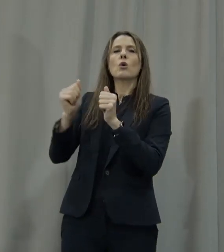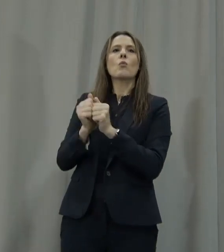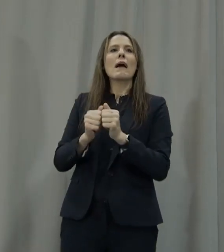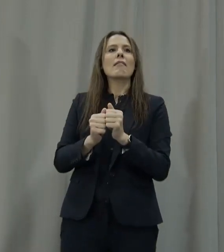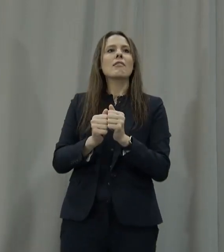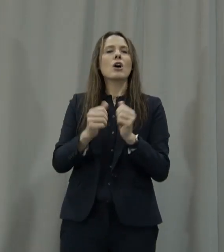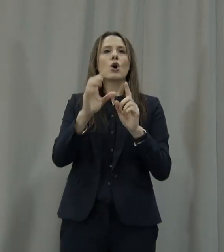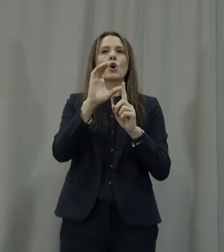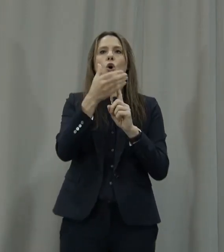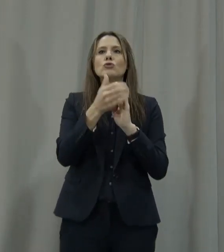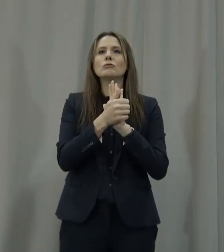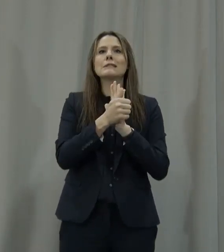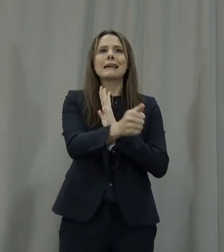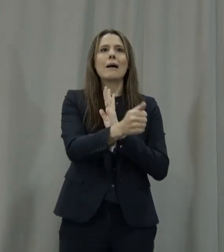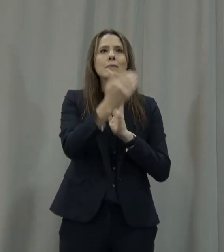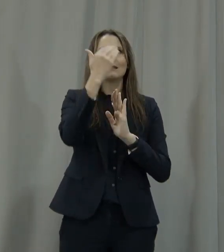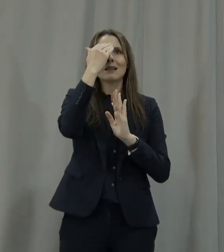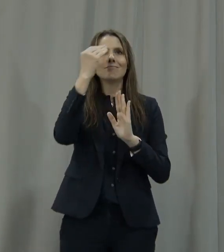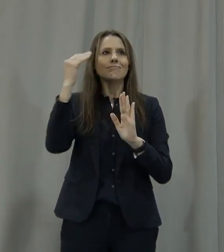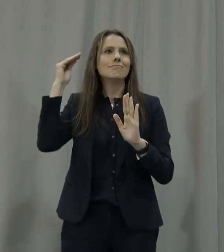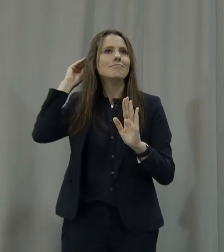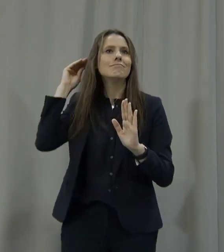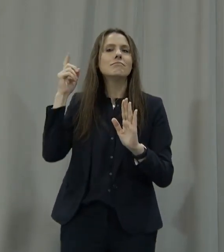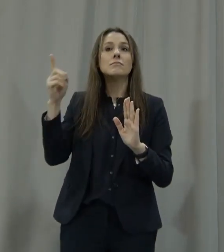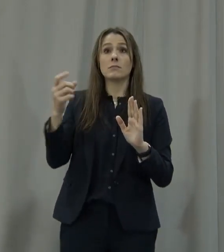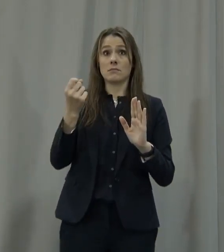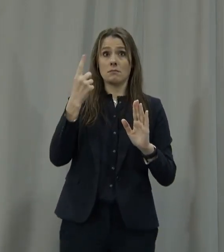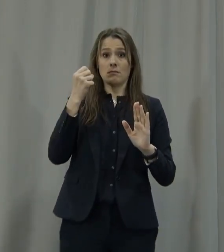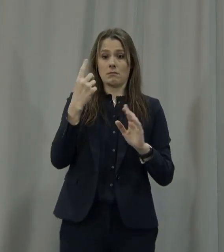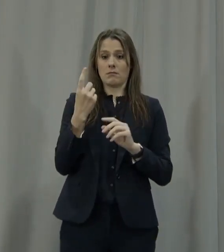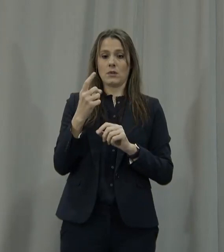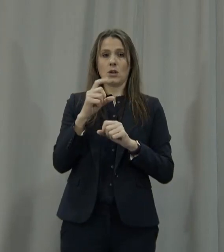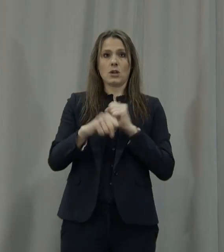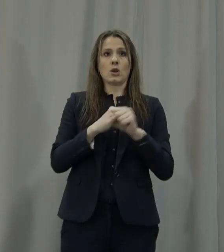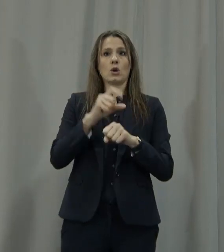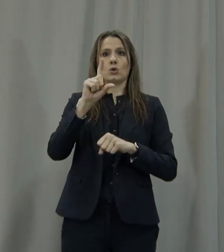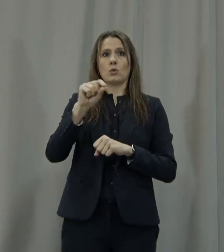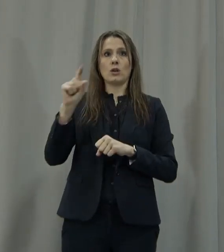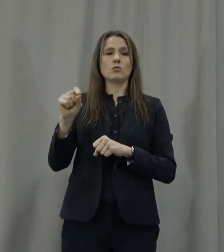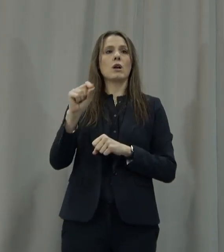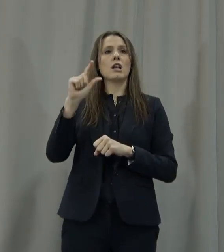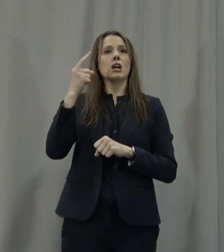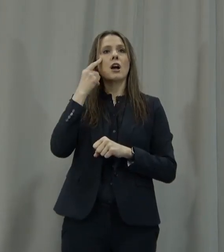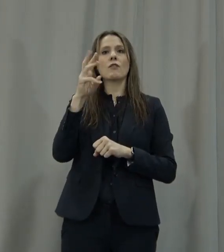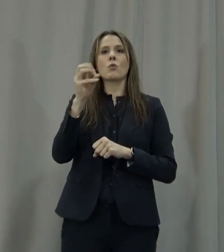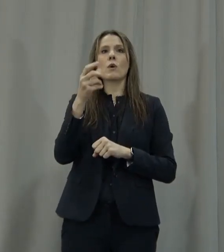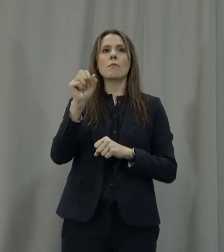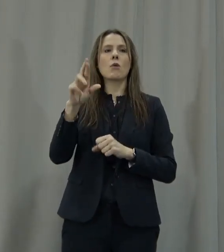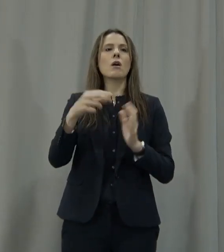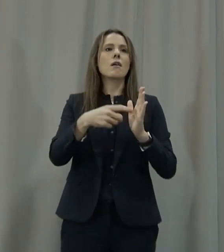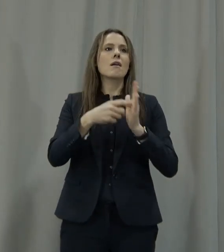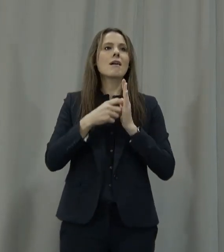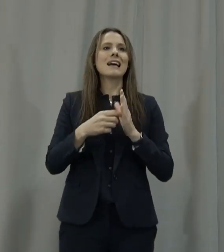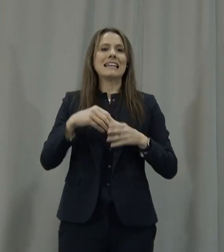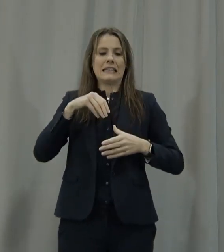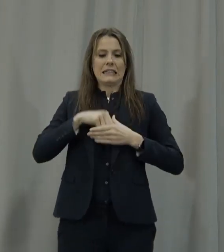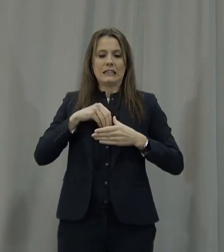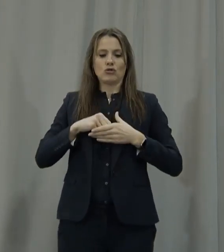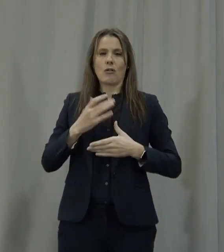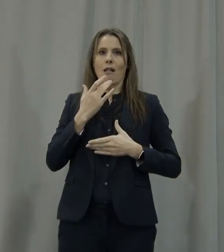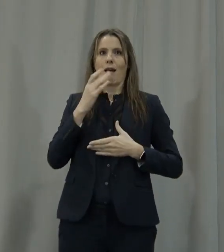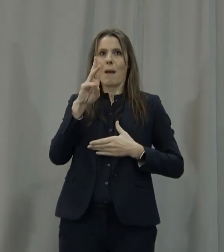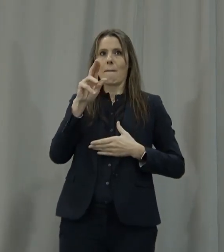that in 2020, Governor Whitmer mandated internal bias training for healthcare providers